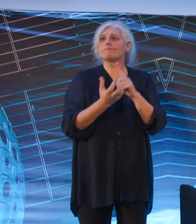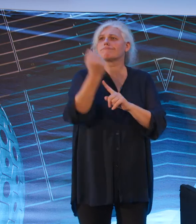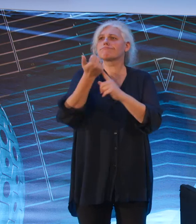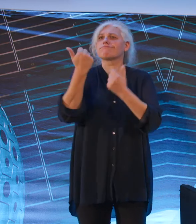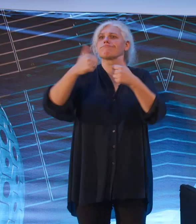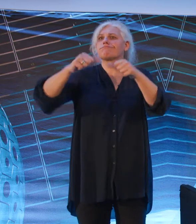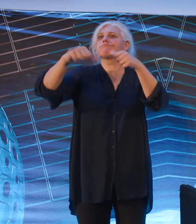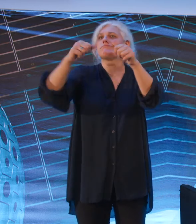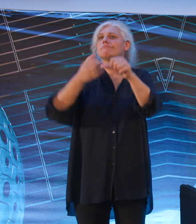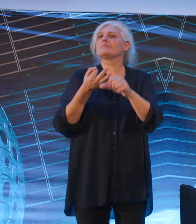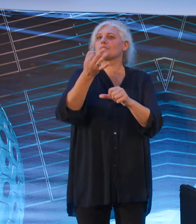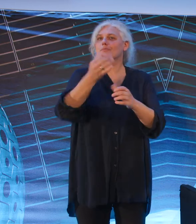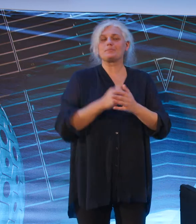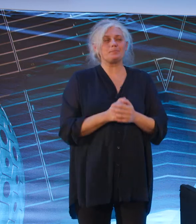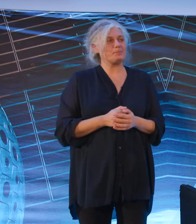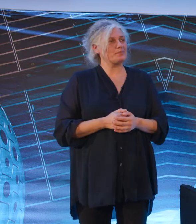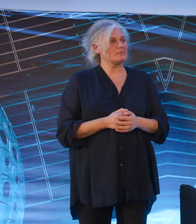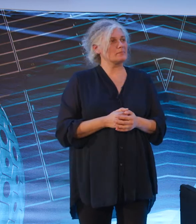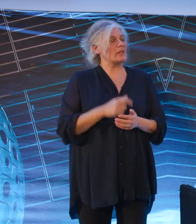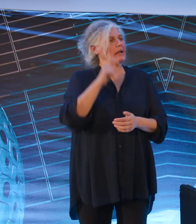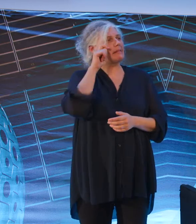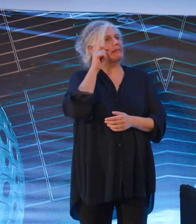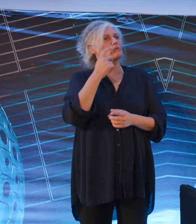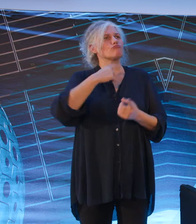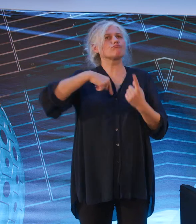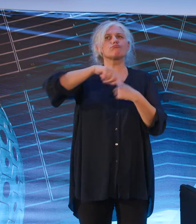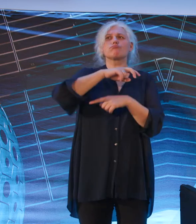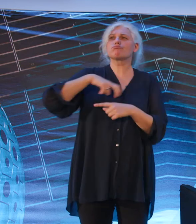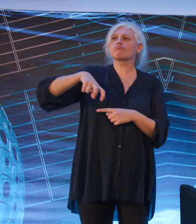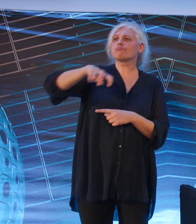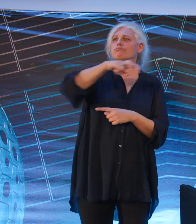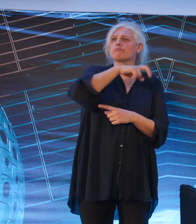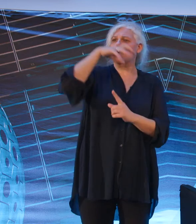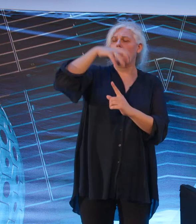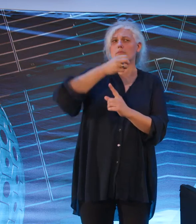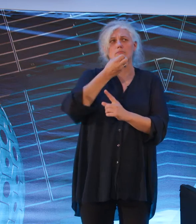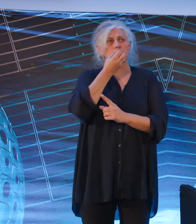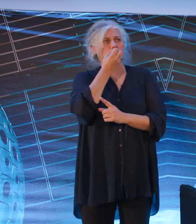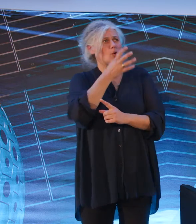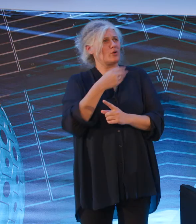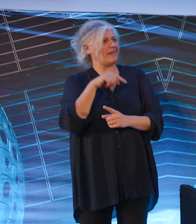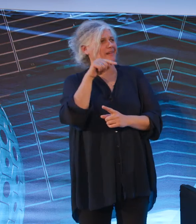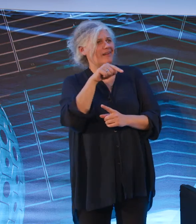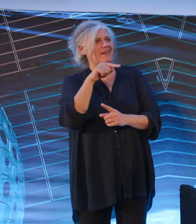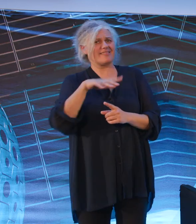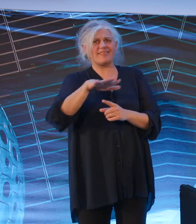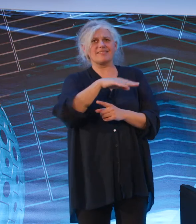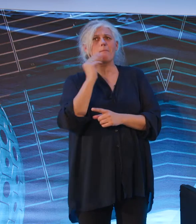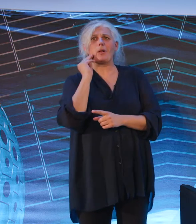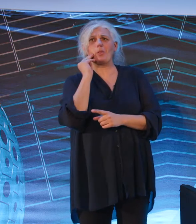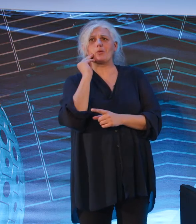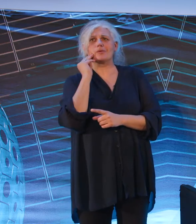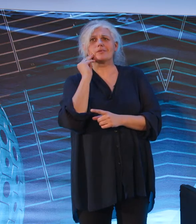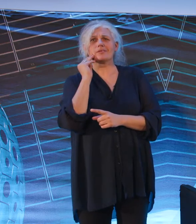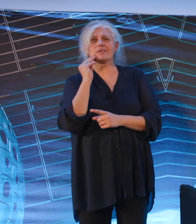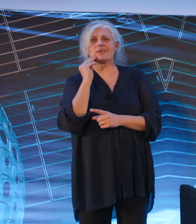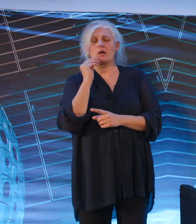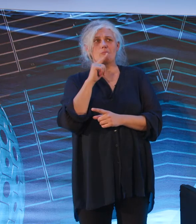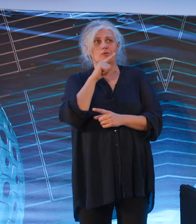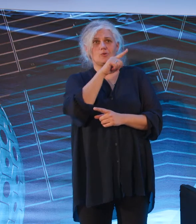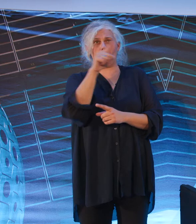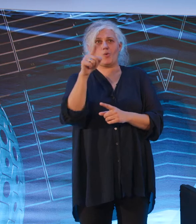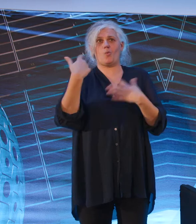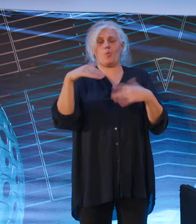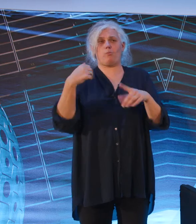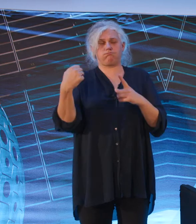implementation. I think when you walk around a campus that is as beautiful as Maynooth, you can't but be struck by